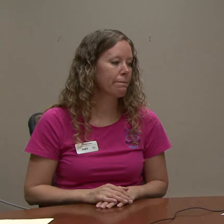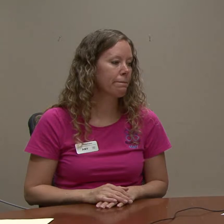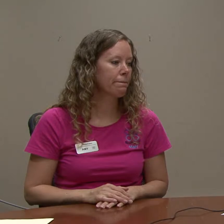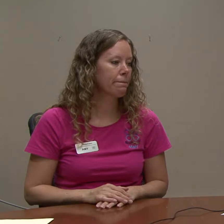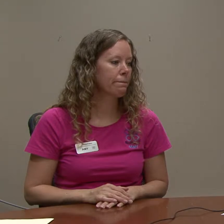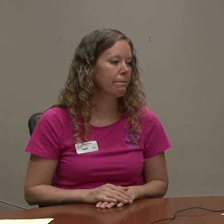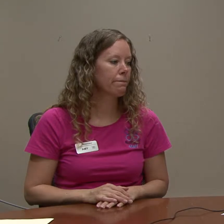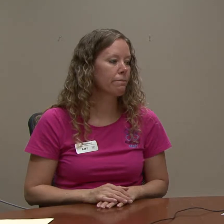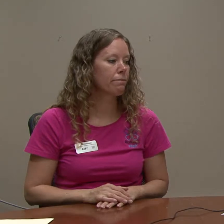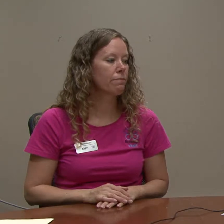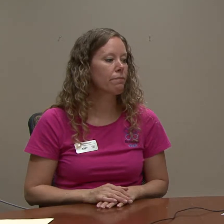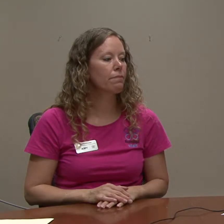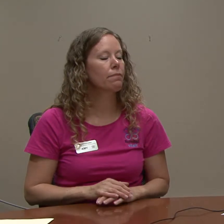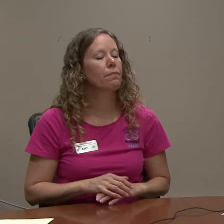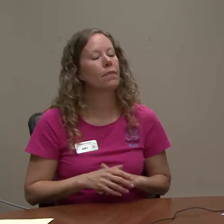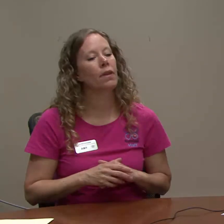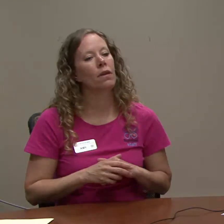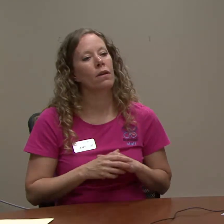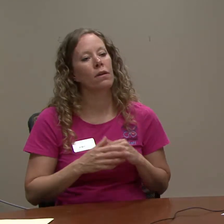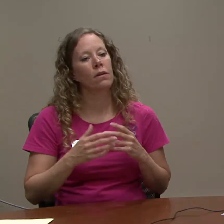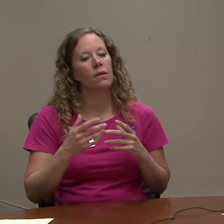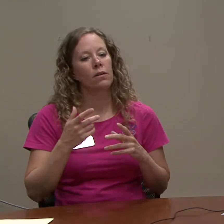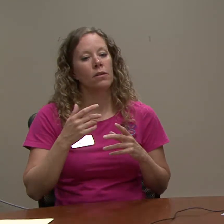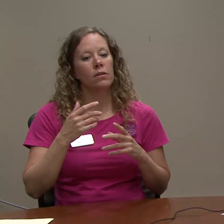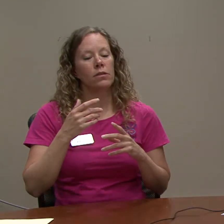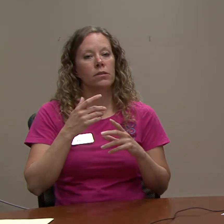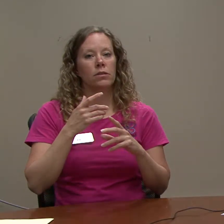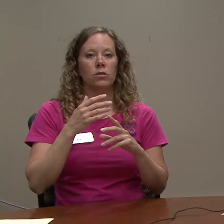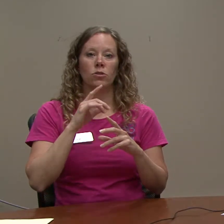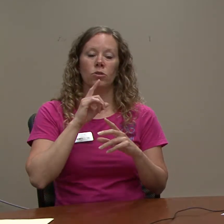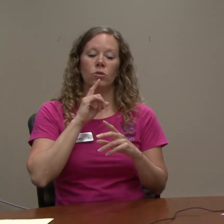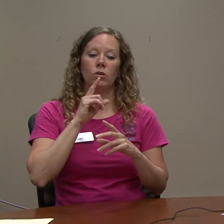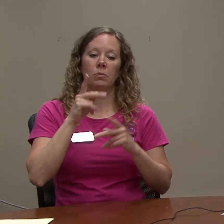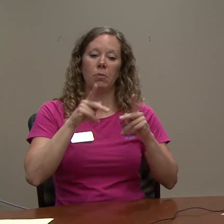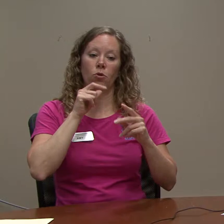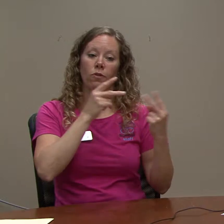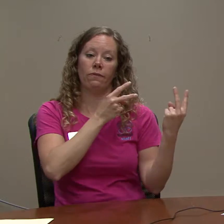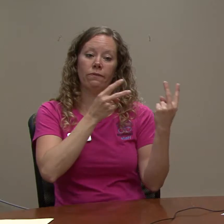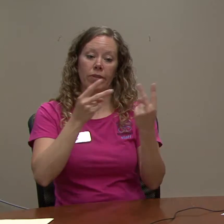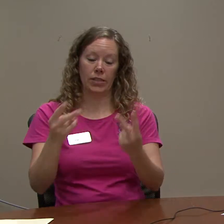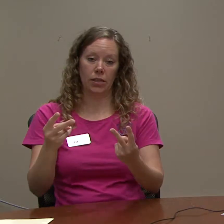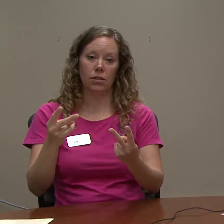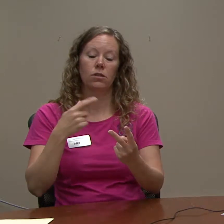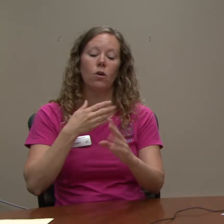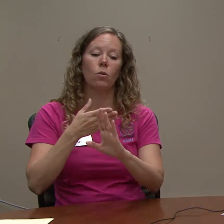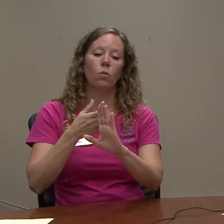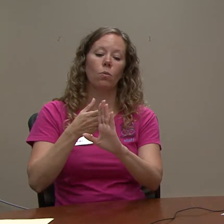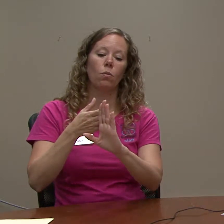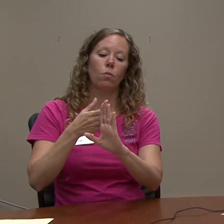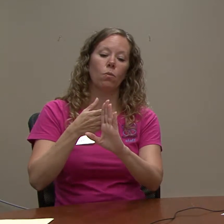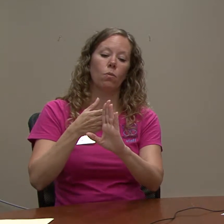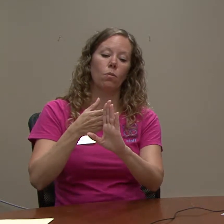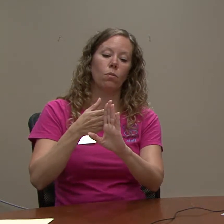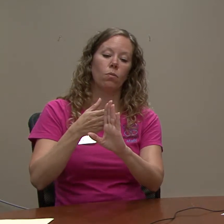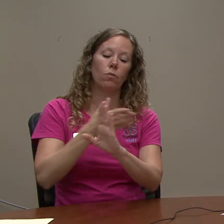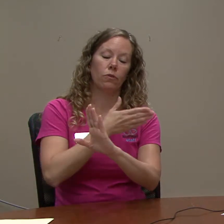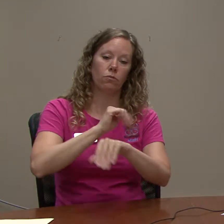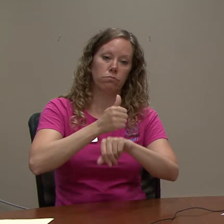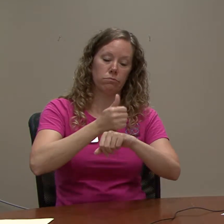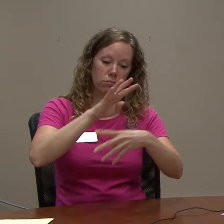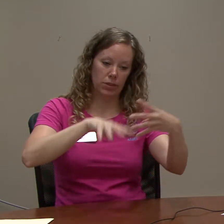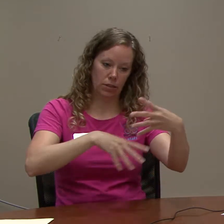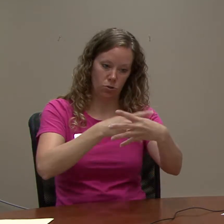So, non-essential visitors, pre-visit non-essential visitors. Prior to scheduling the